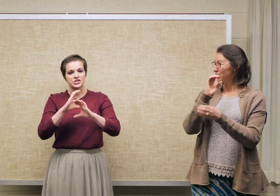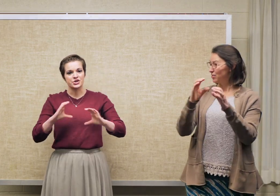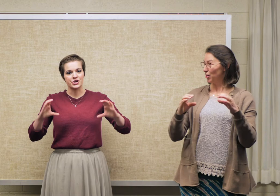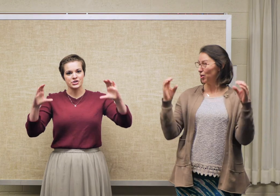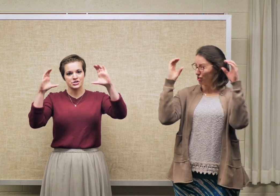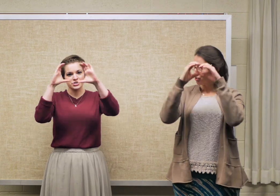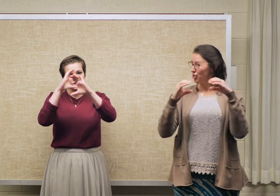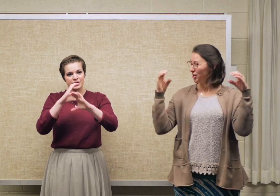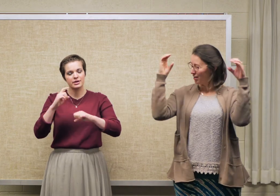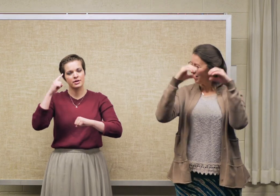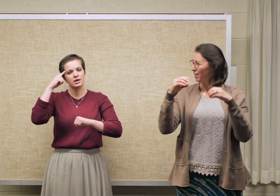Search,